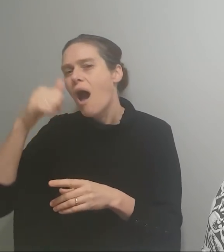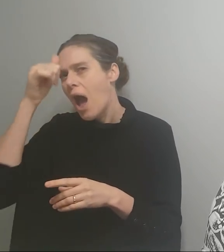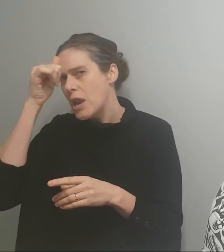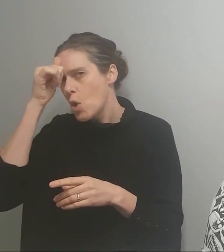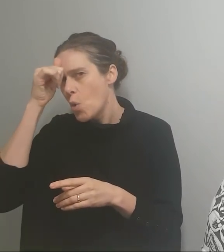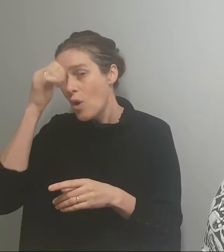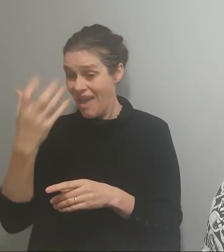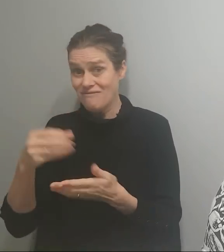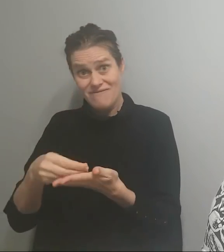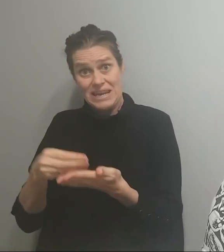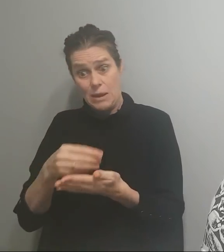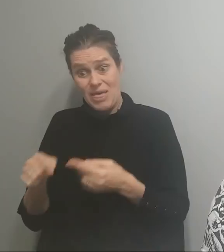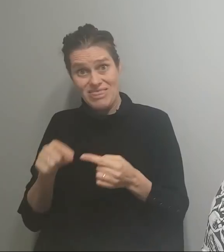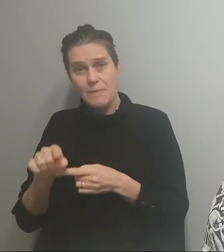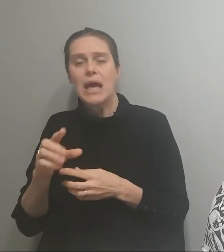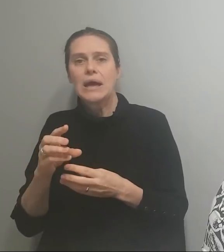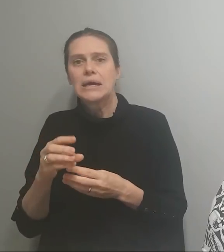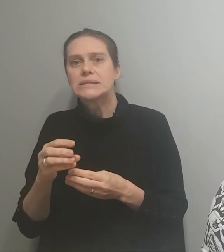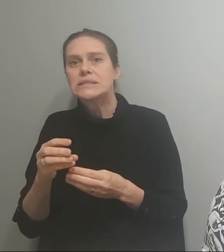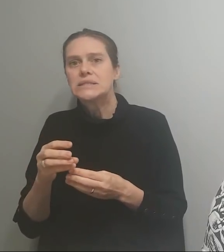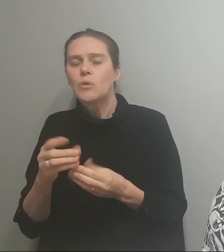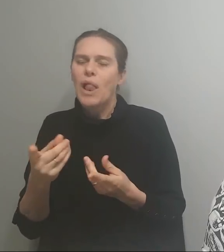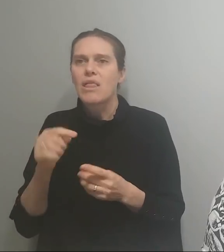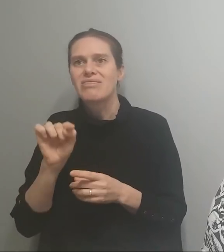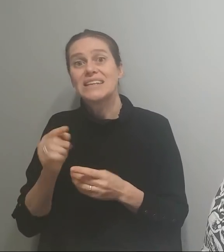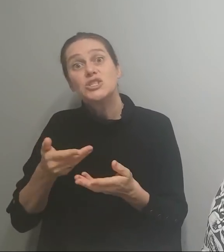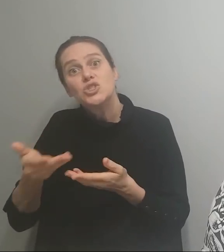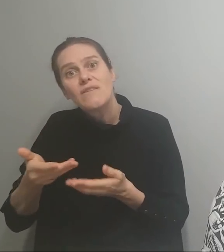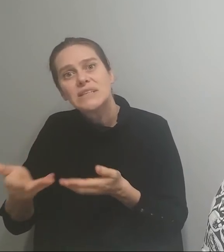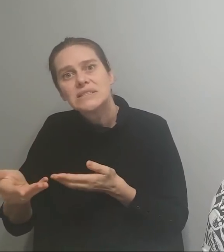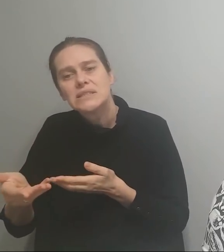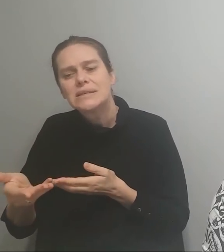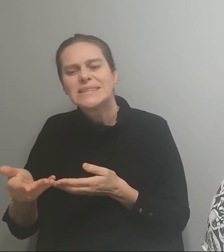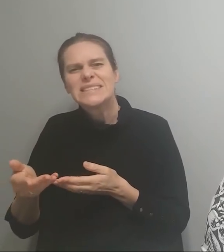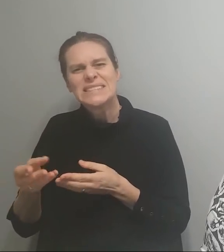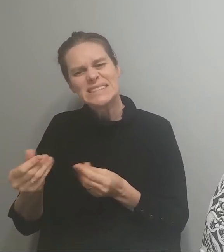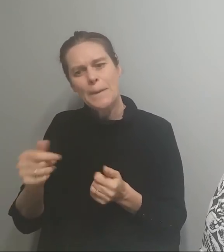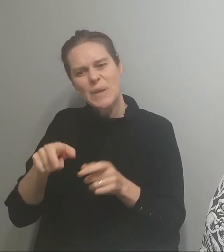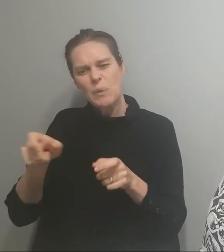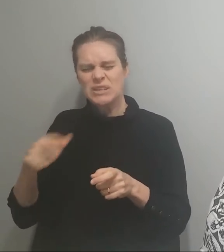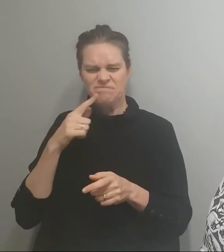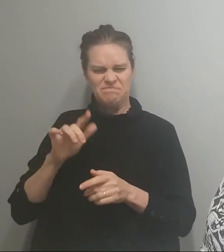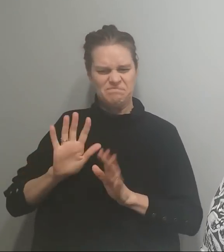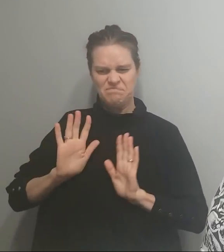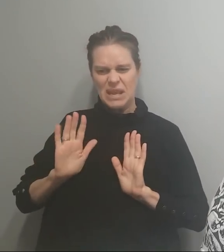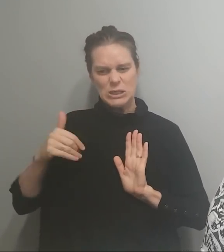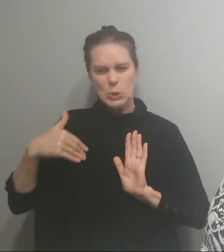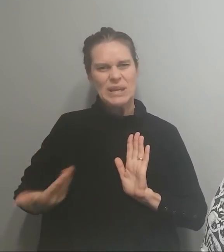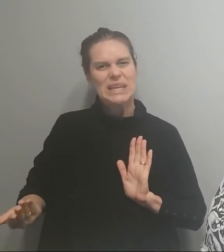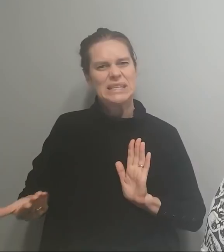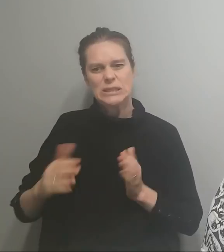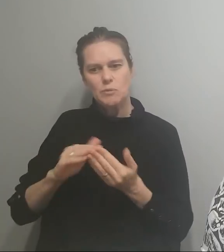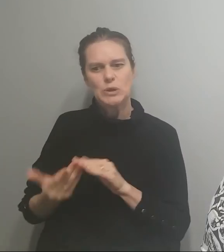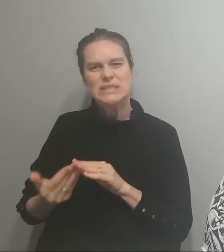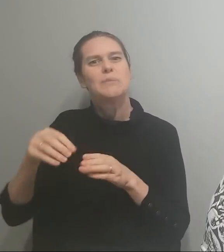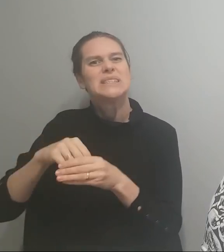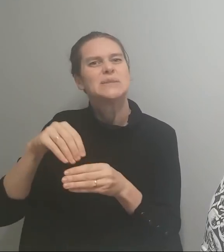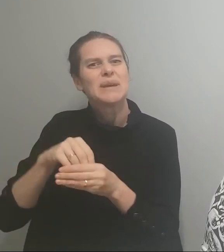that funding, picks up that particular service because it doesn't work for them, and there is some additional support